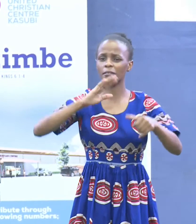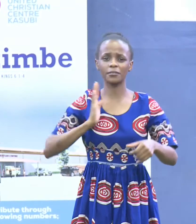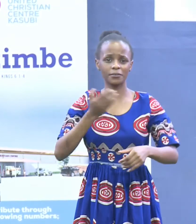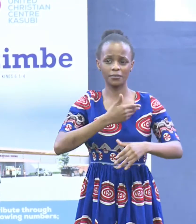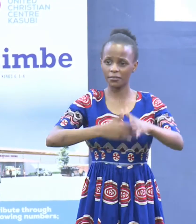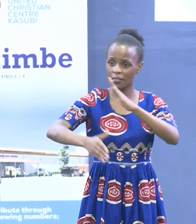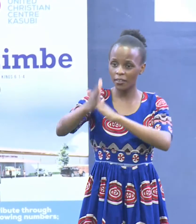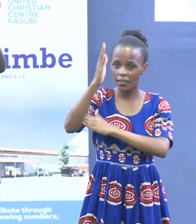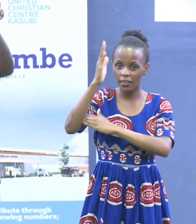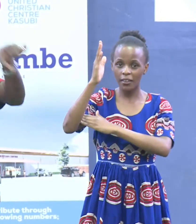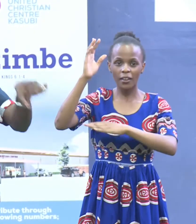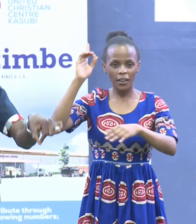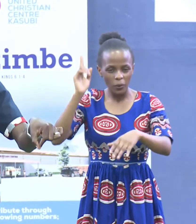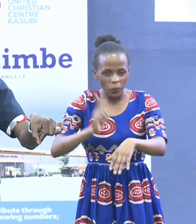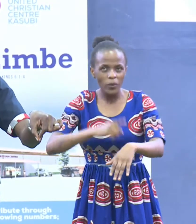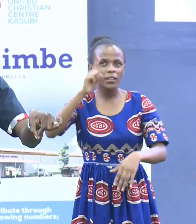our God.